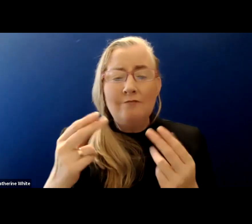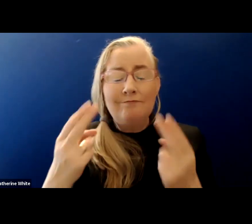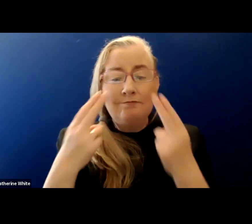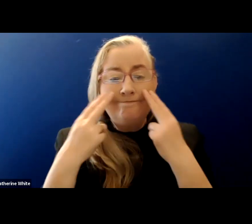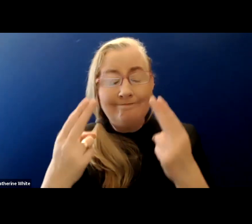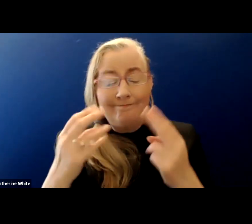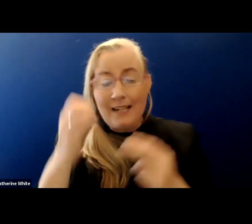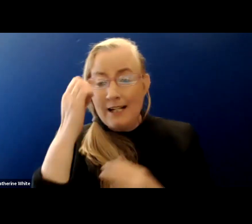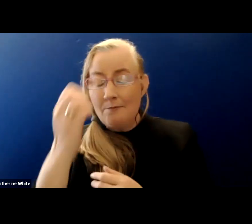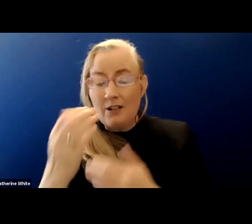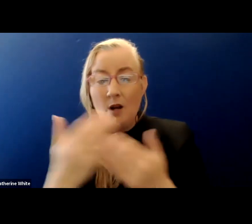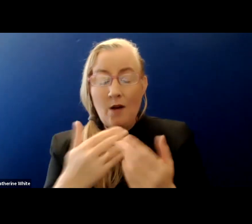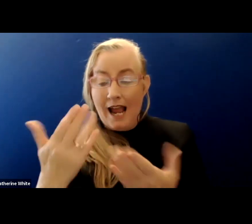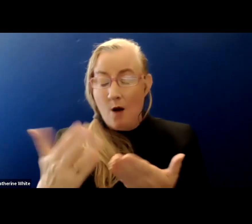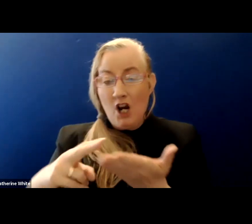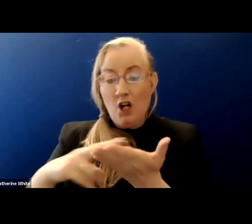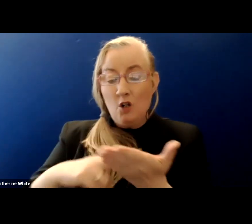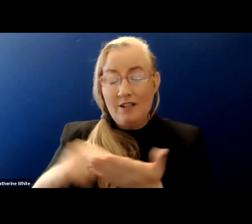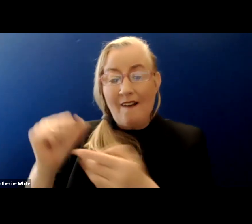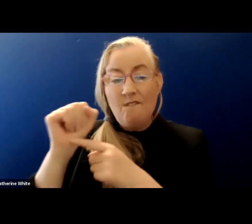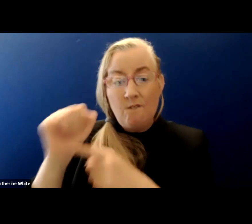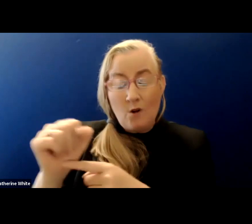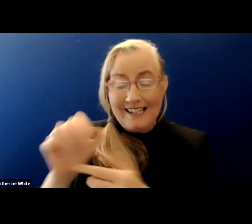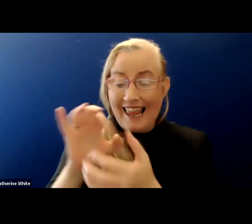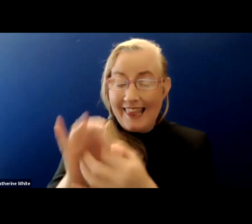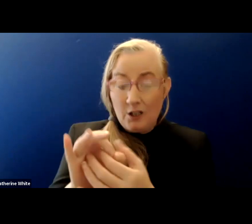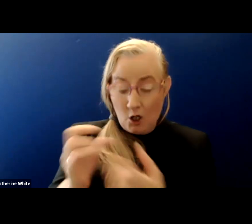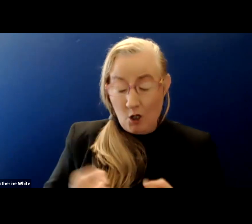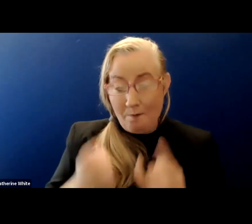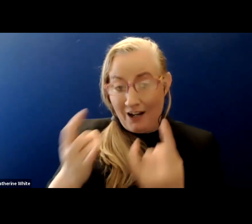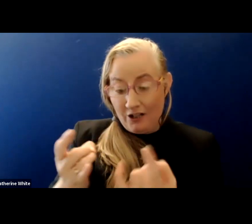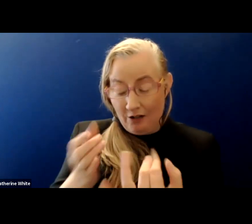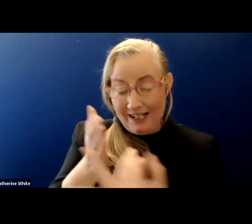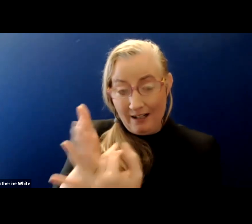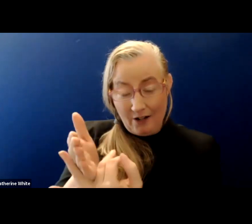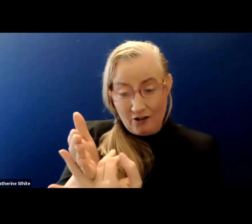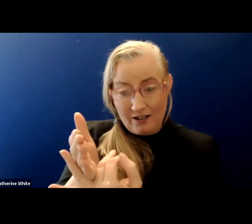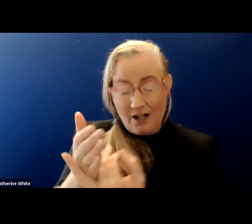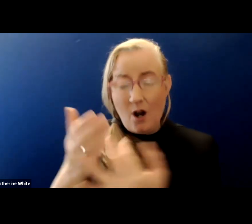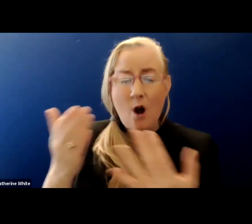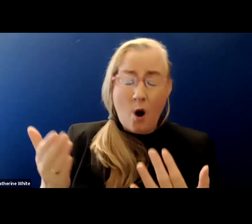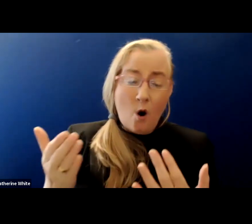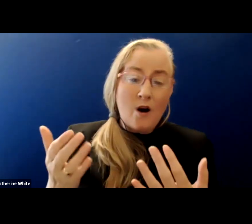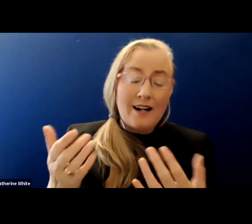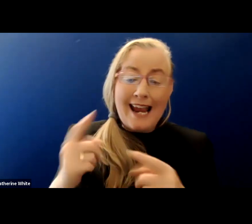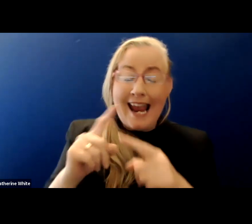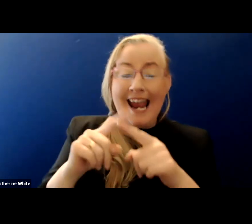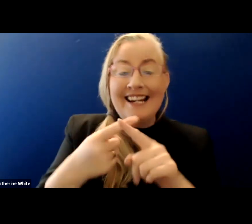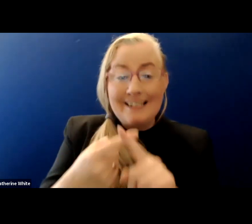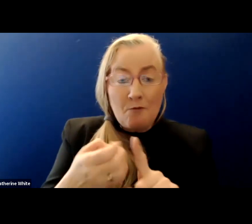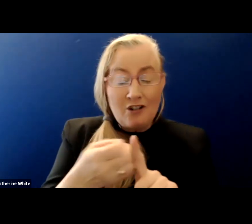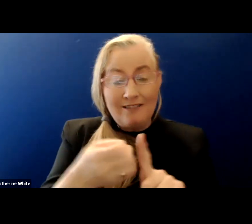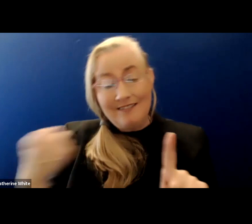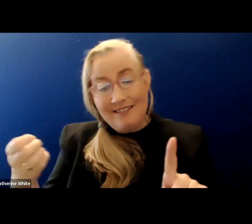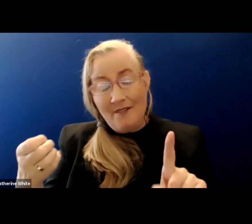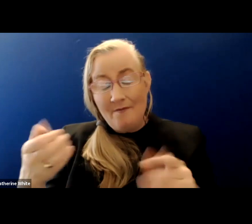the prohibition of the use of force with respect to humanitarian intervention, or if this customary exception is still emerging but has